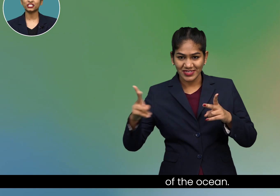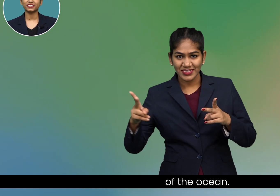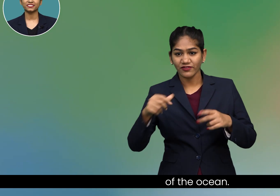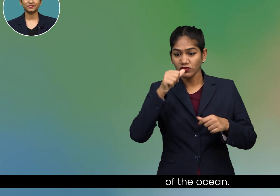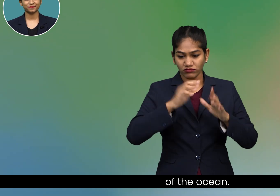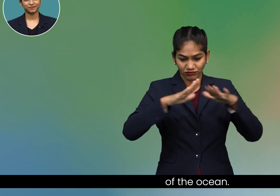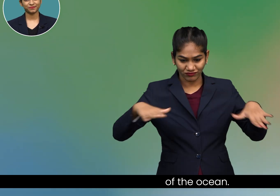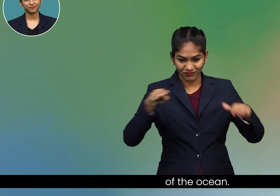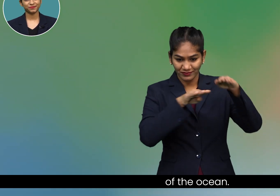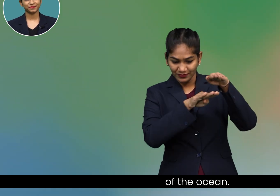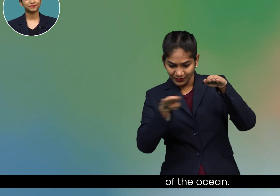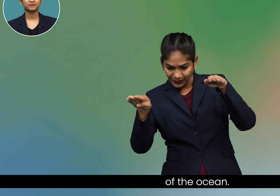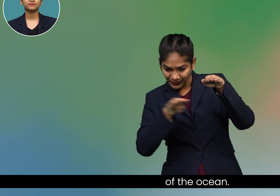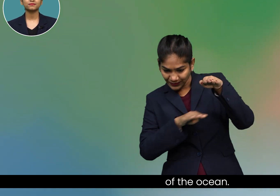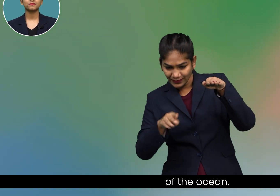the ocean.